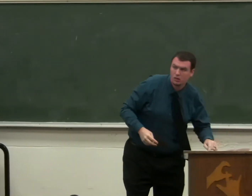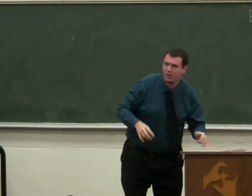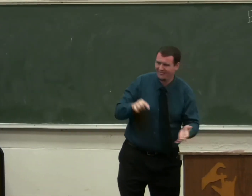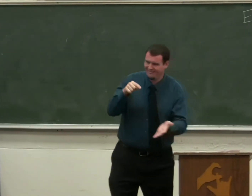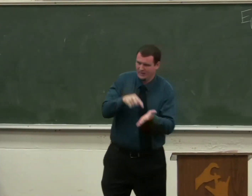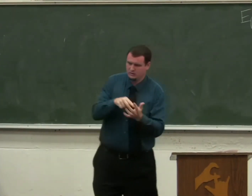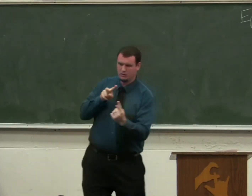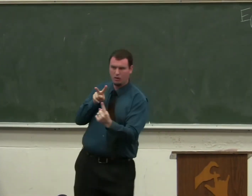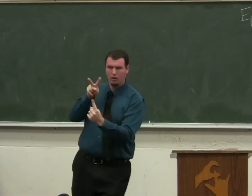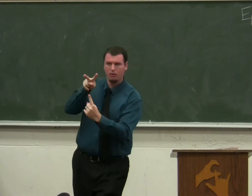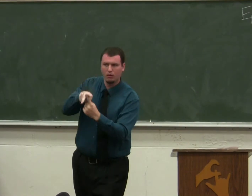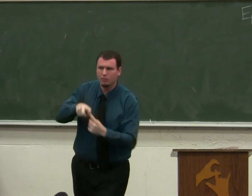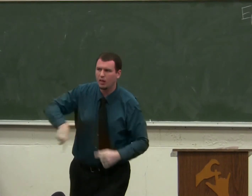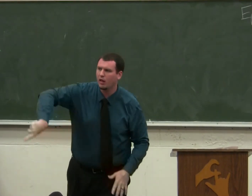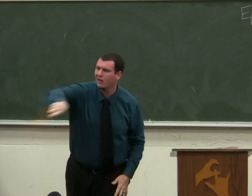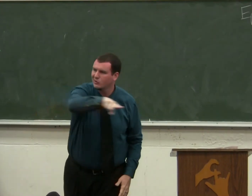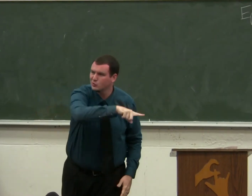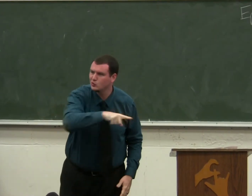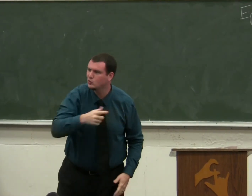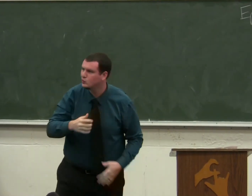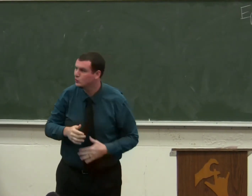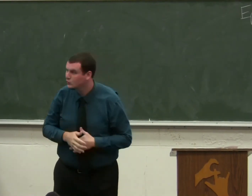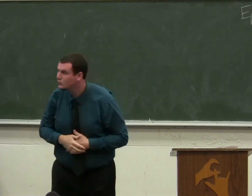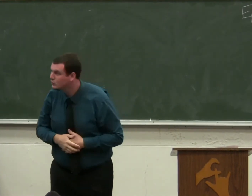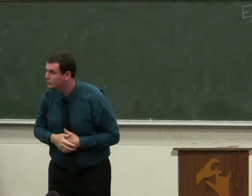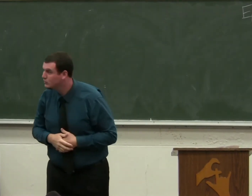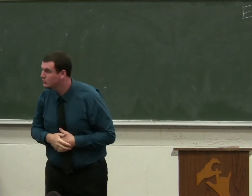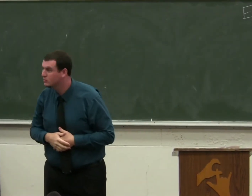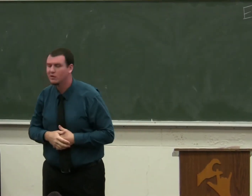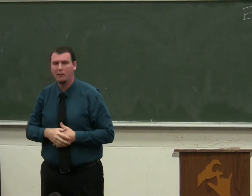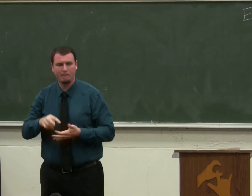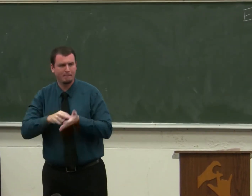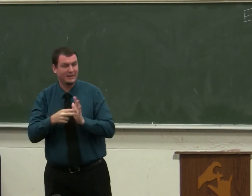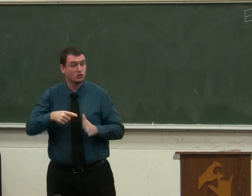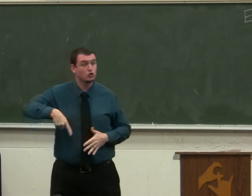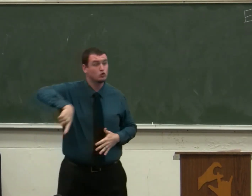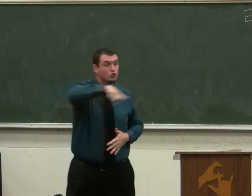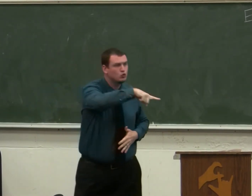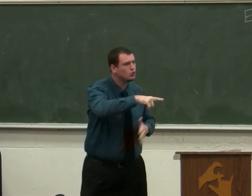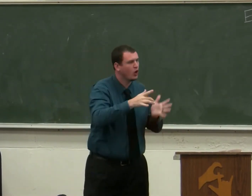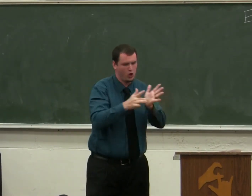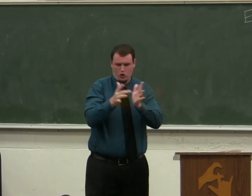Okay, well, then that means that this verse here applies to you.